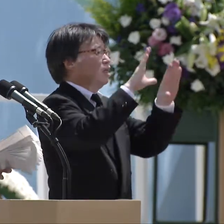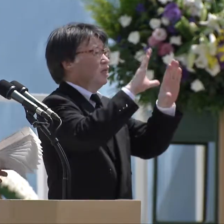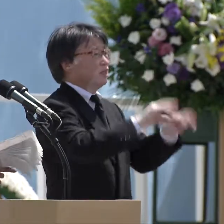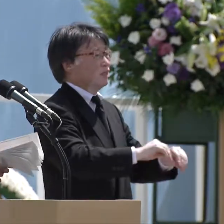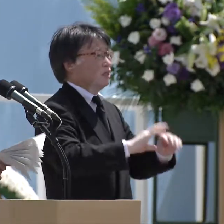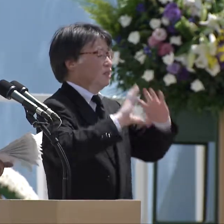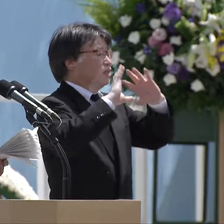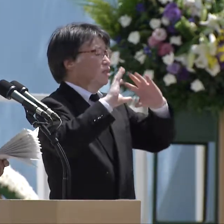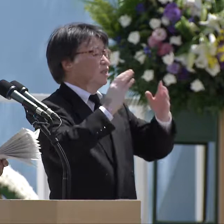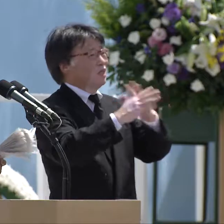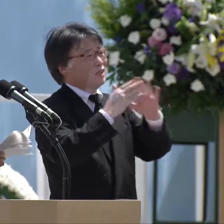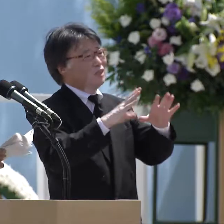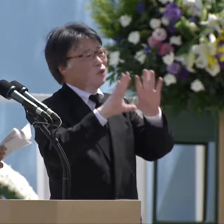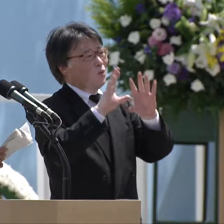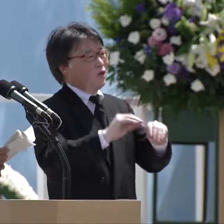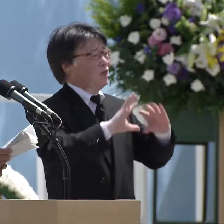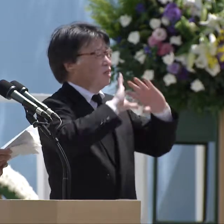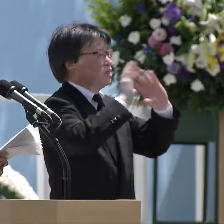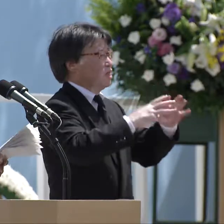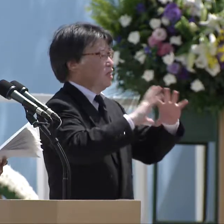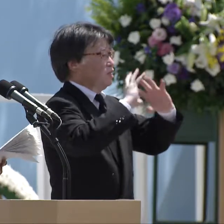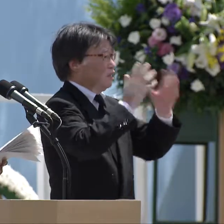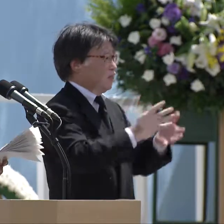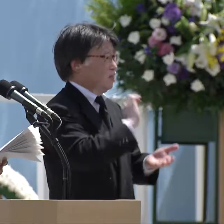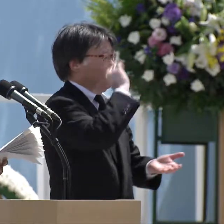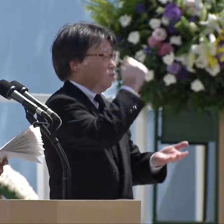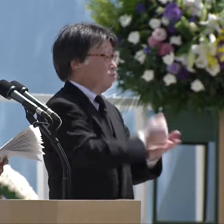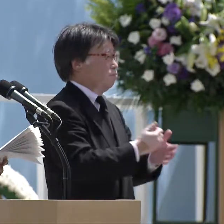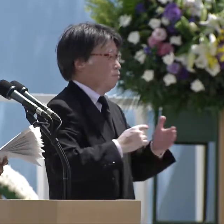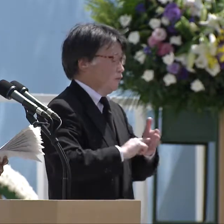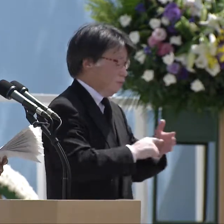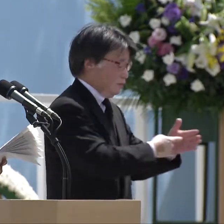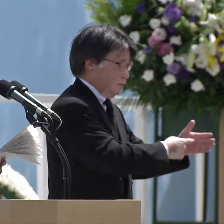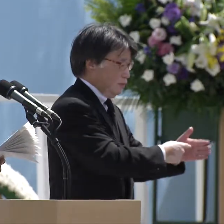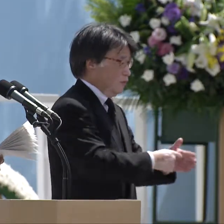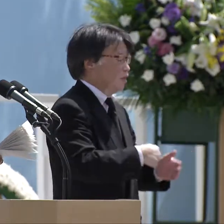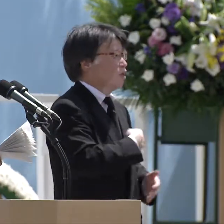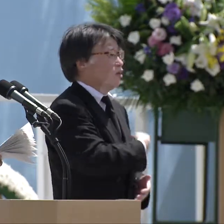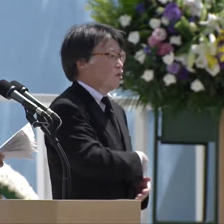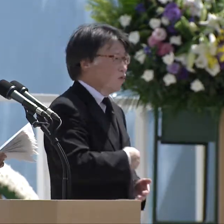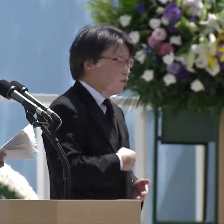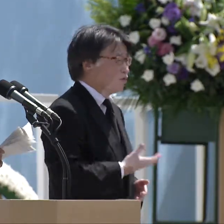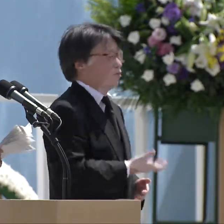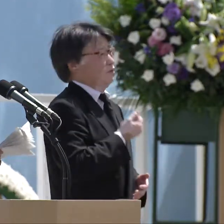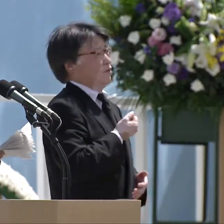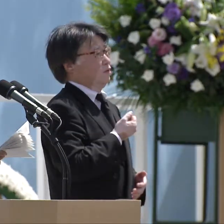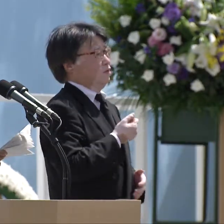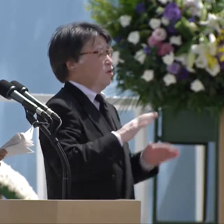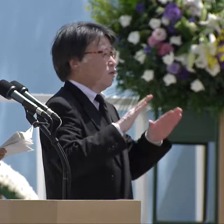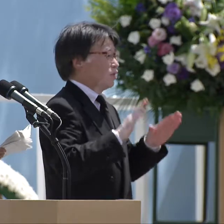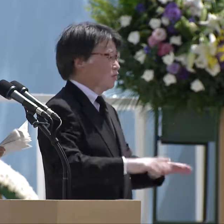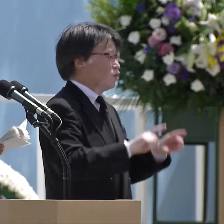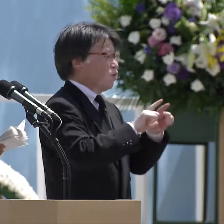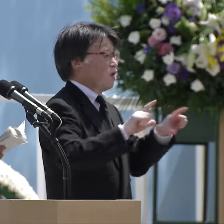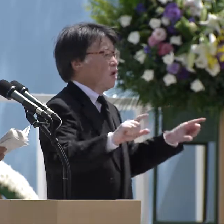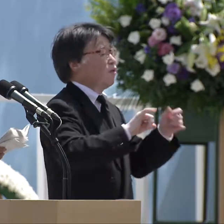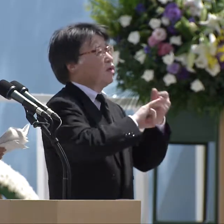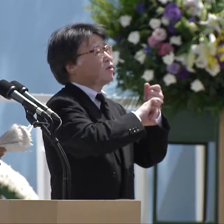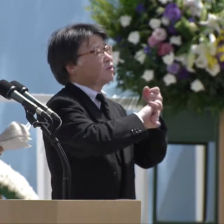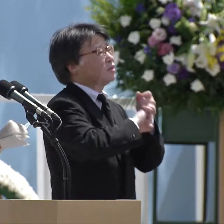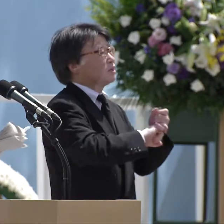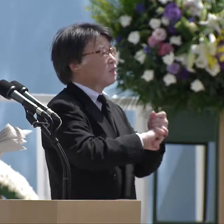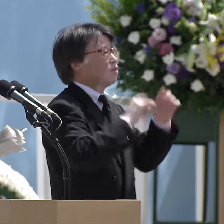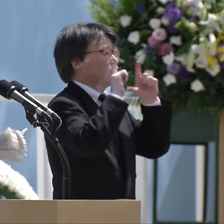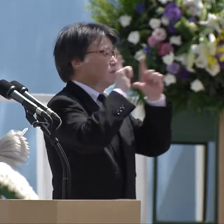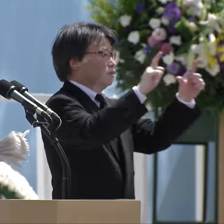hereby pledge that I firmly etch into my heart the decision to do everything possible to work toward a world free